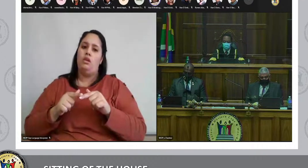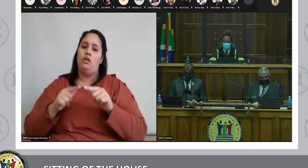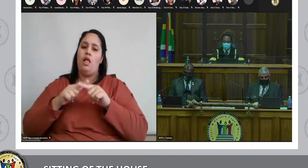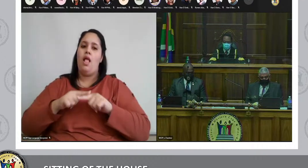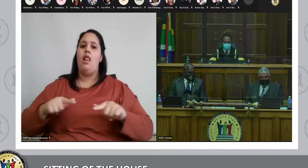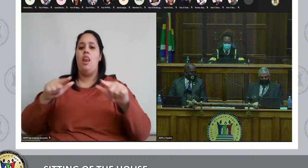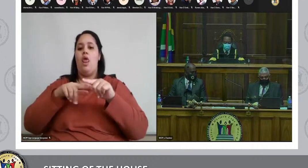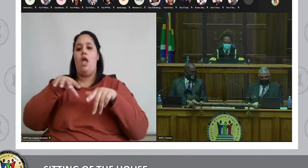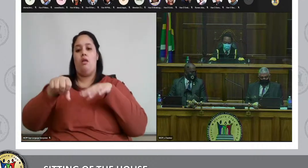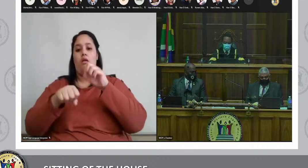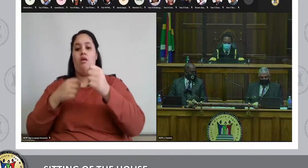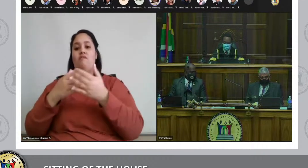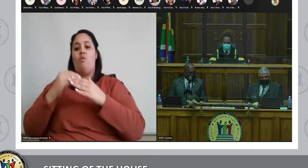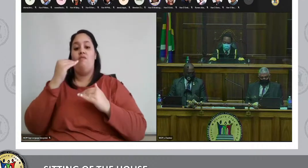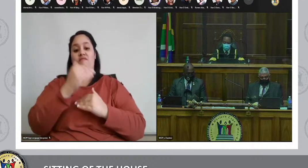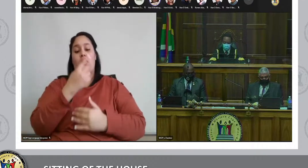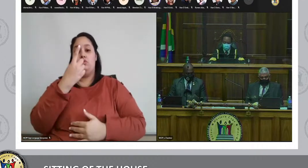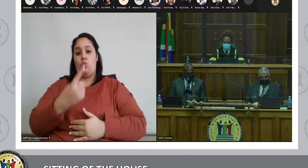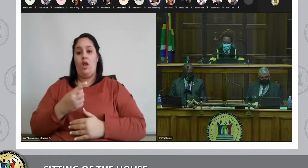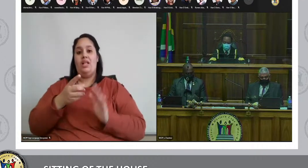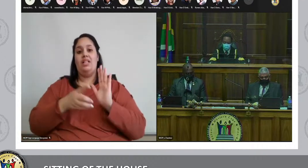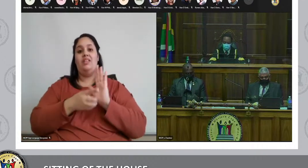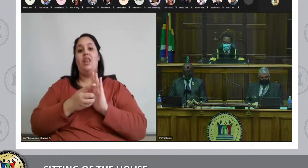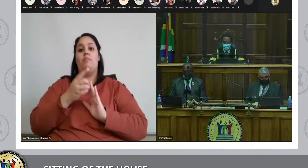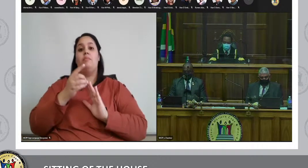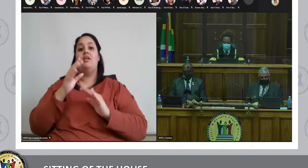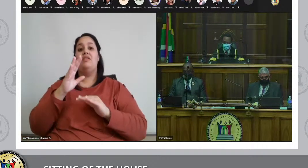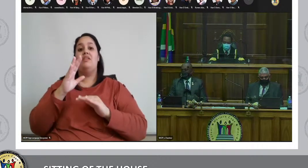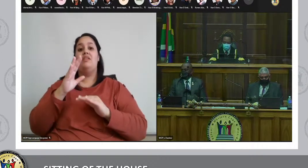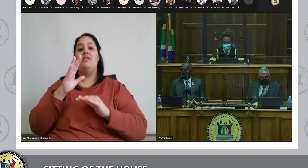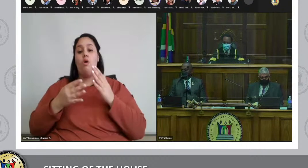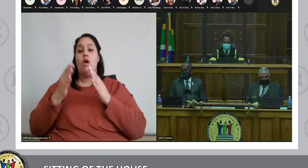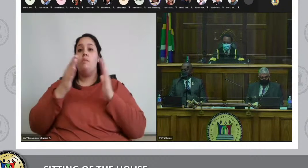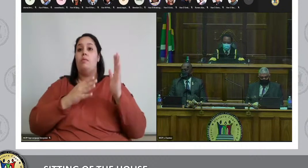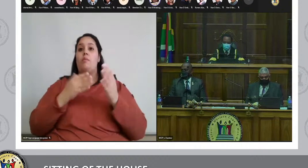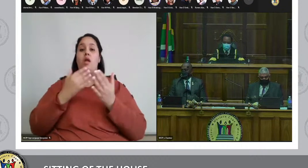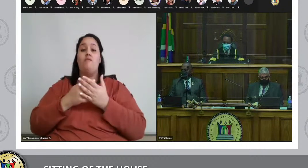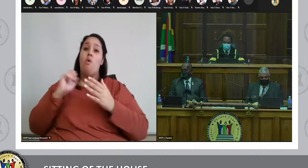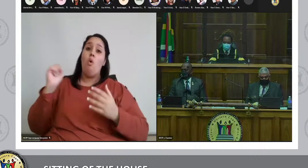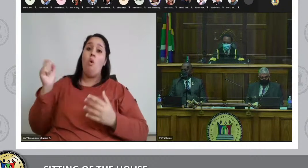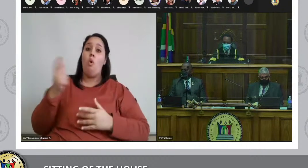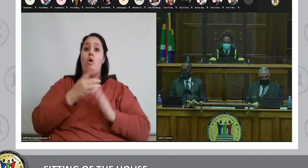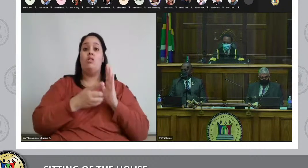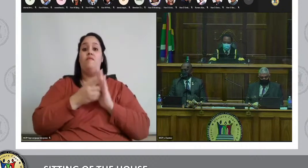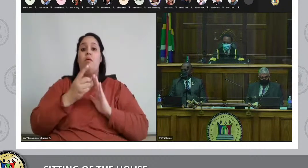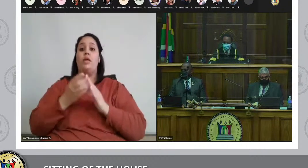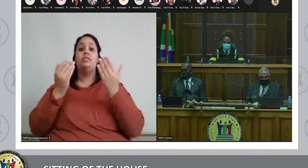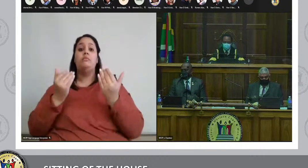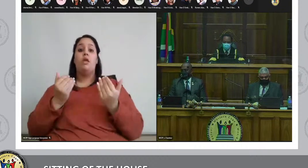for phase 1. The development framework was prepared for the entire development, expected to yield